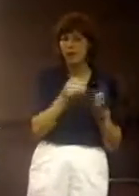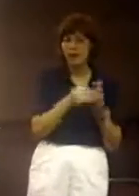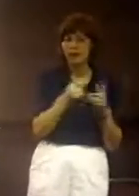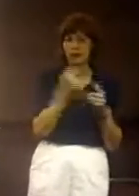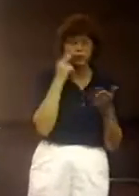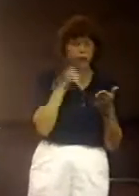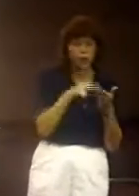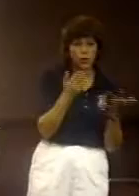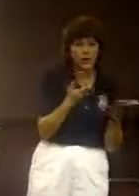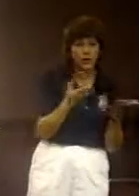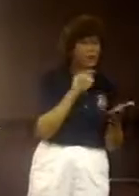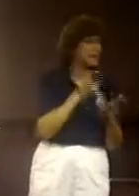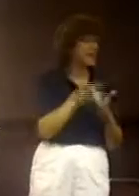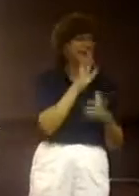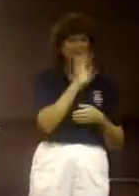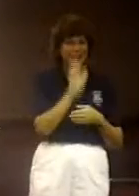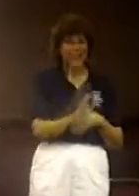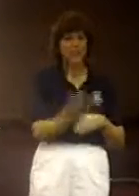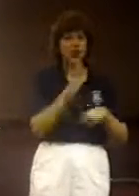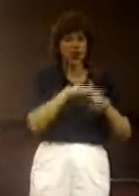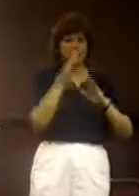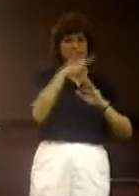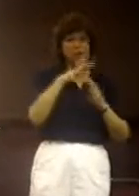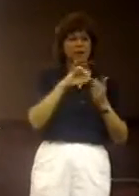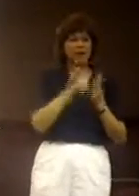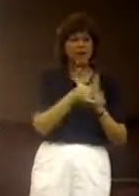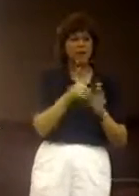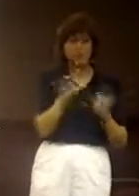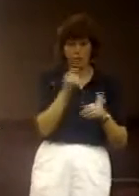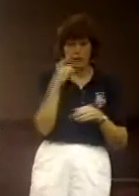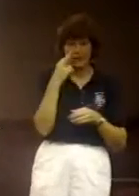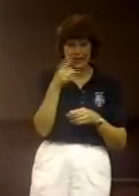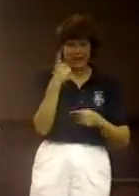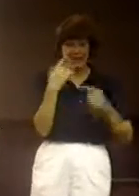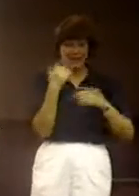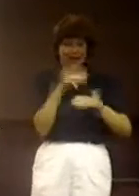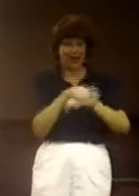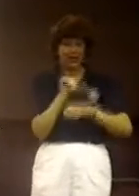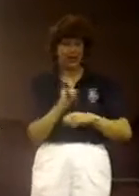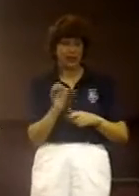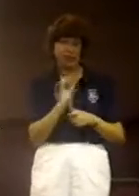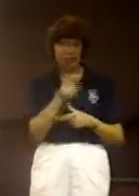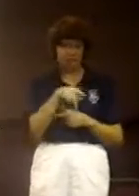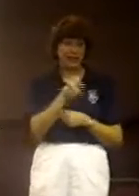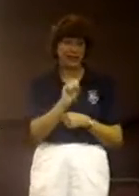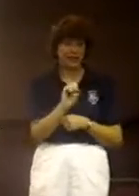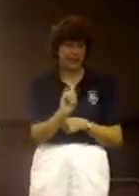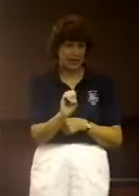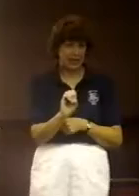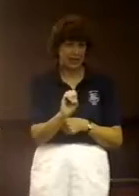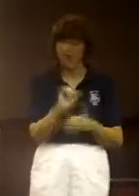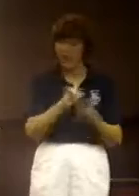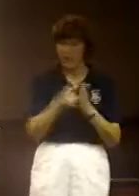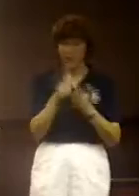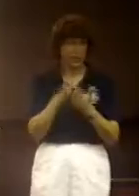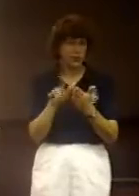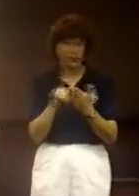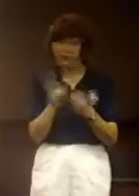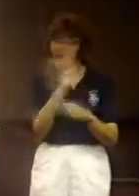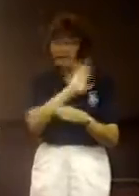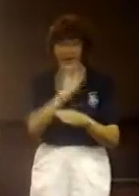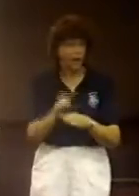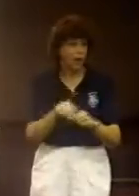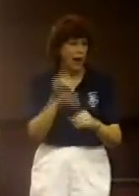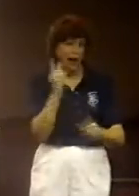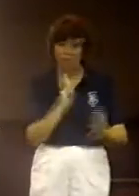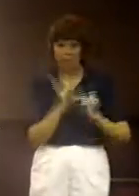note here is that never on the top of these do you see signed English or PSE. They didn't, those students never